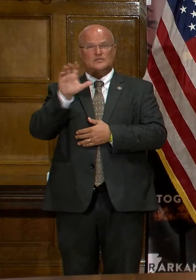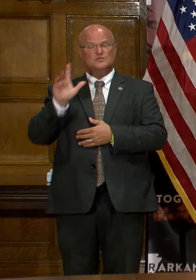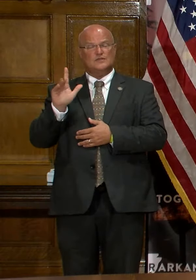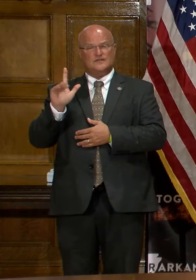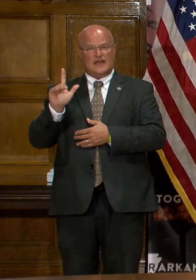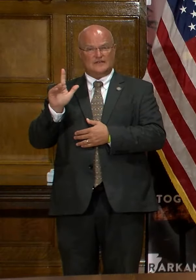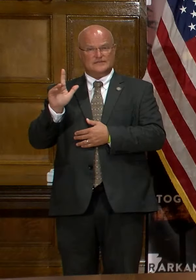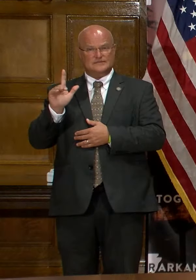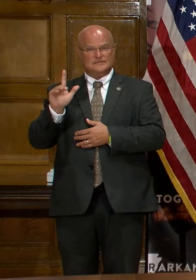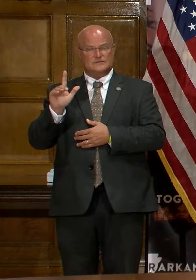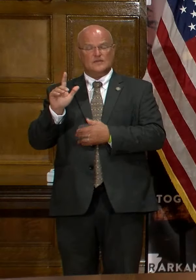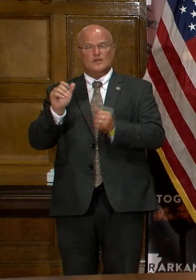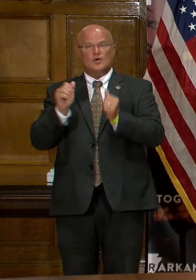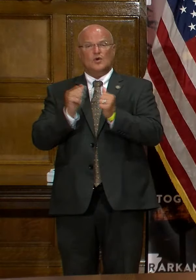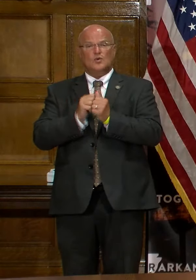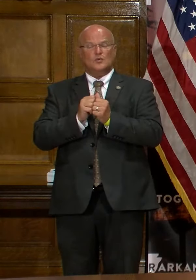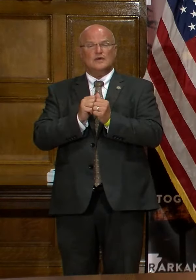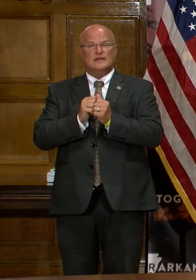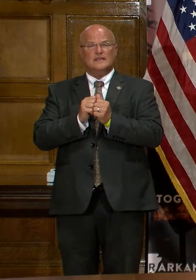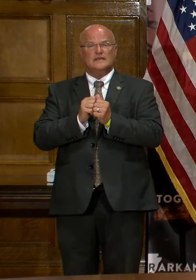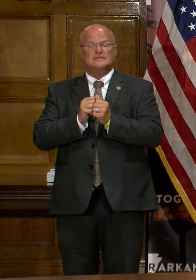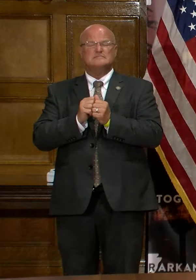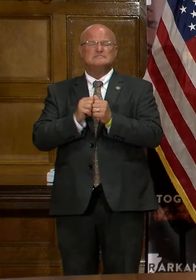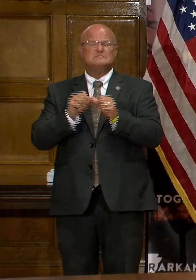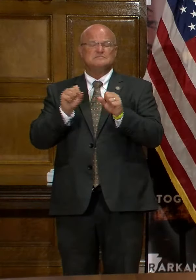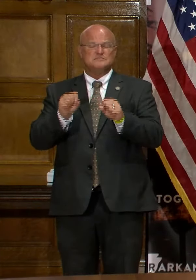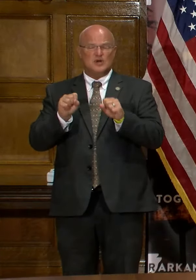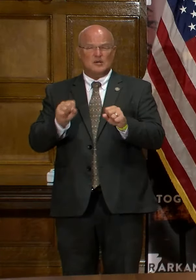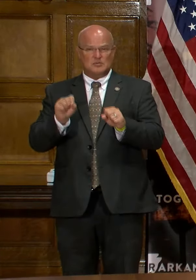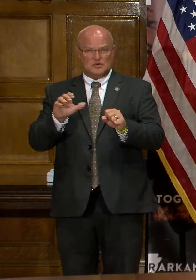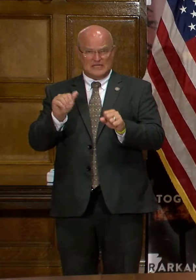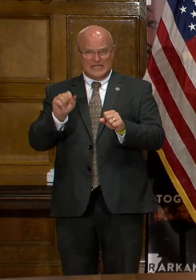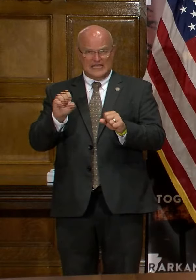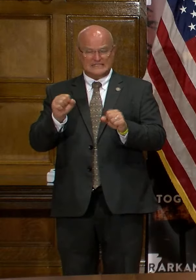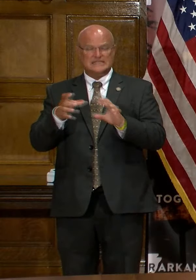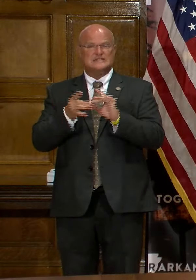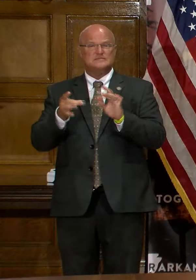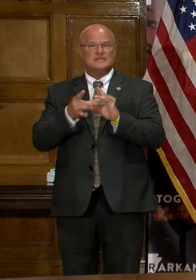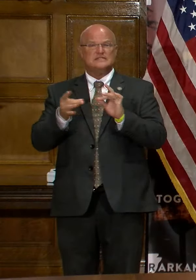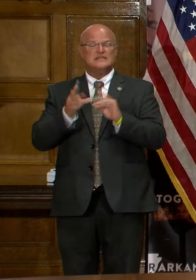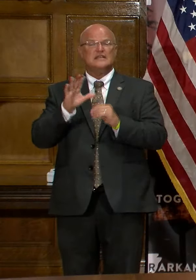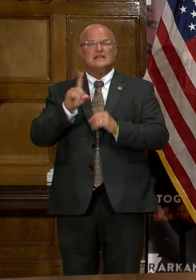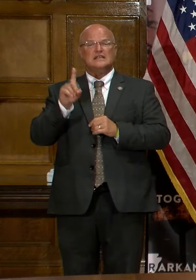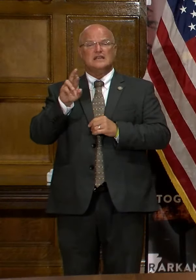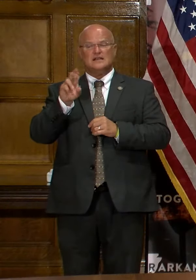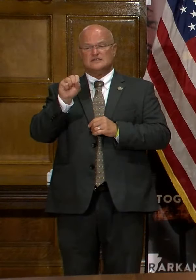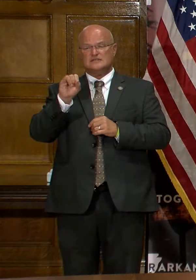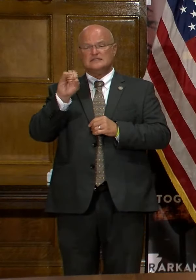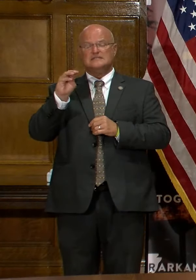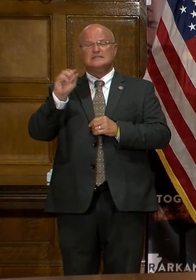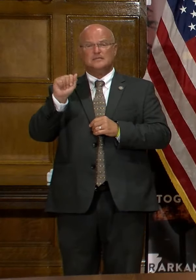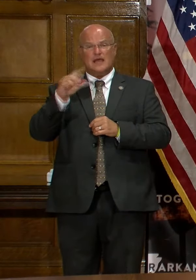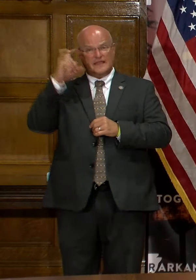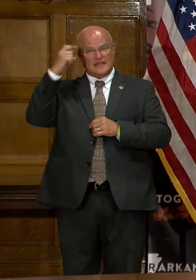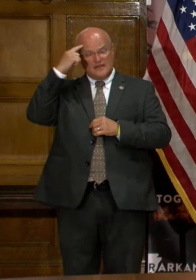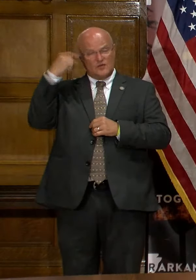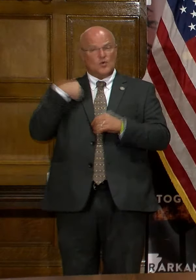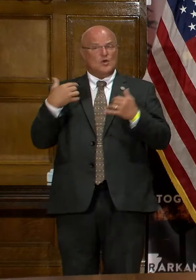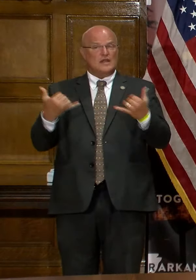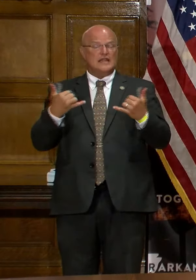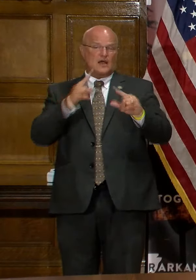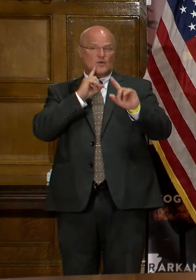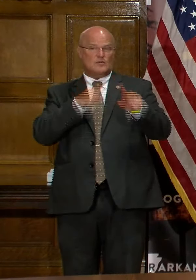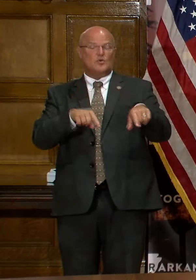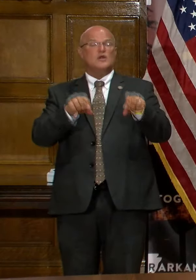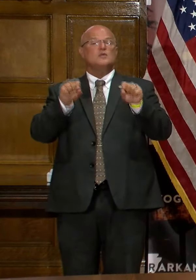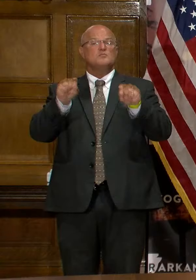70,125, with total probable cases, as mentioned by Dr. Seema and the Governor. We are now